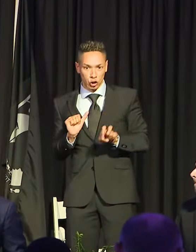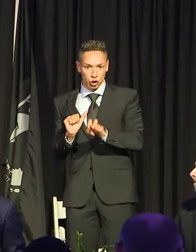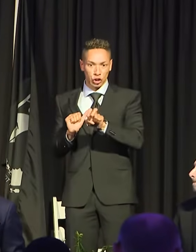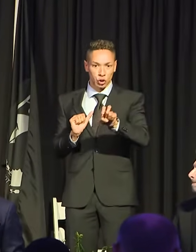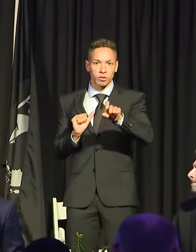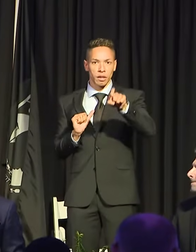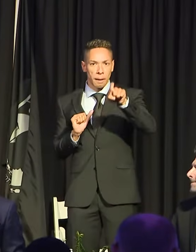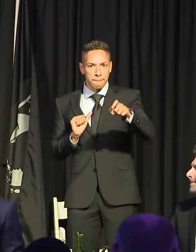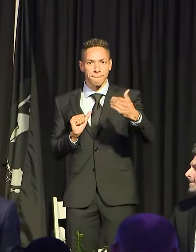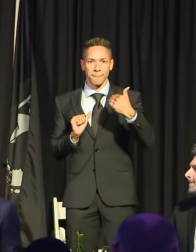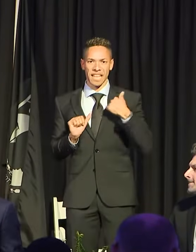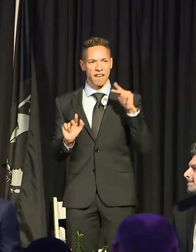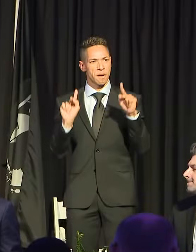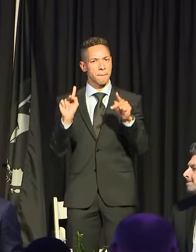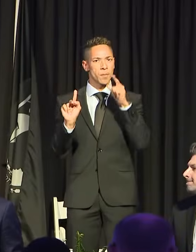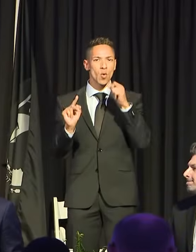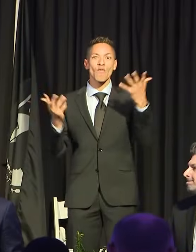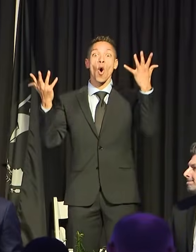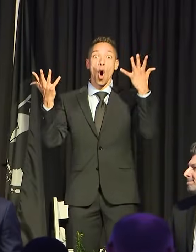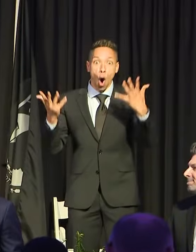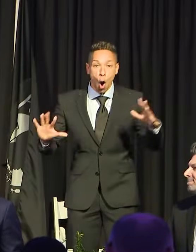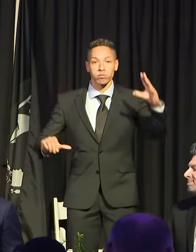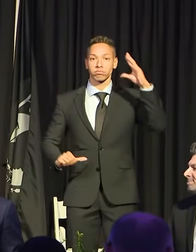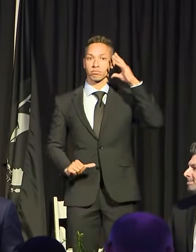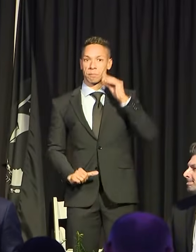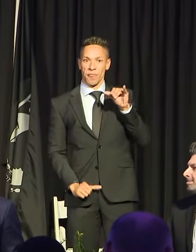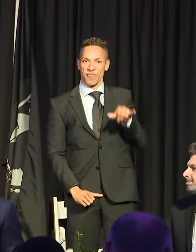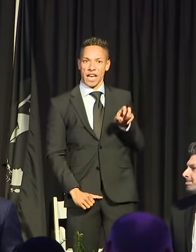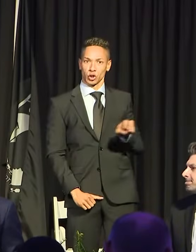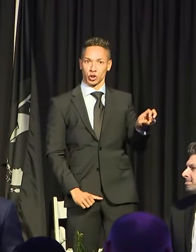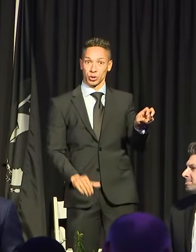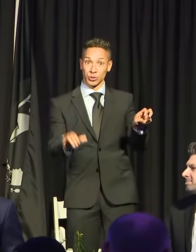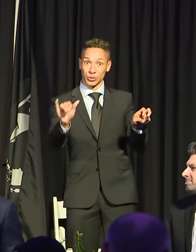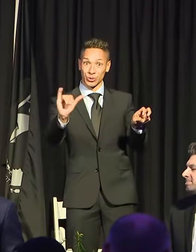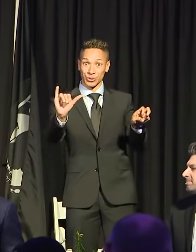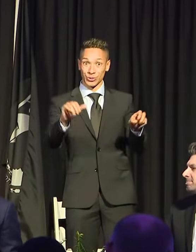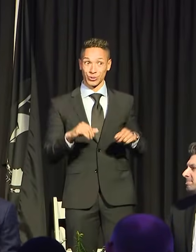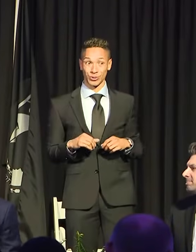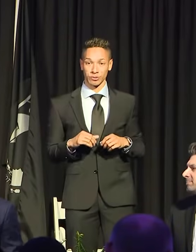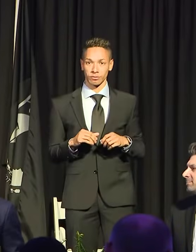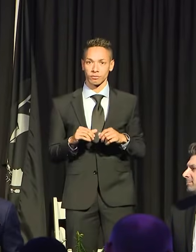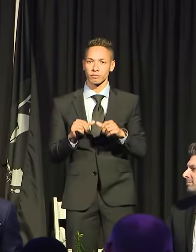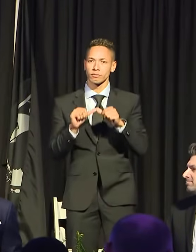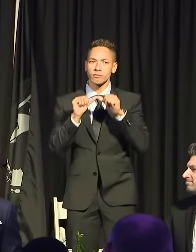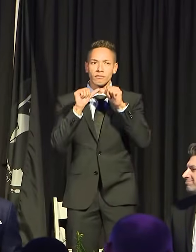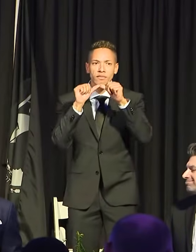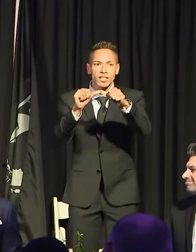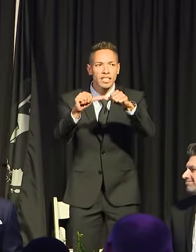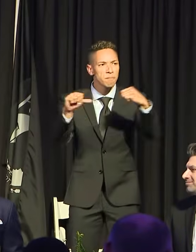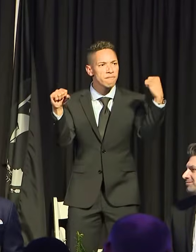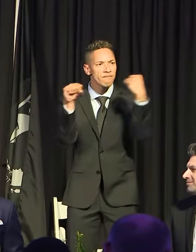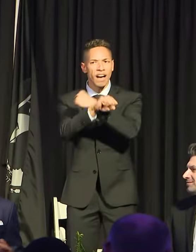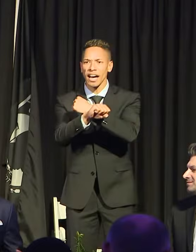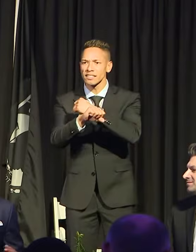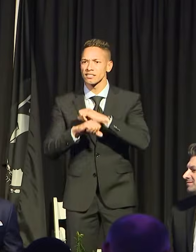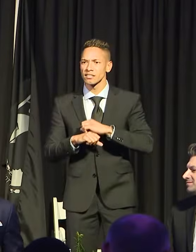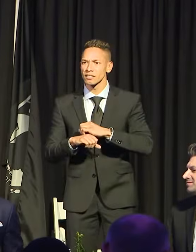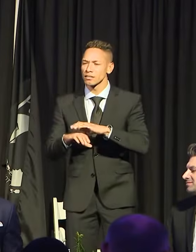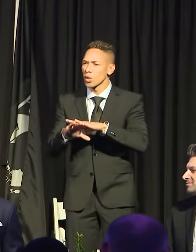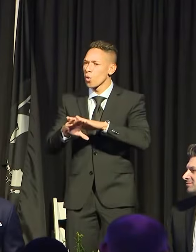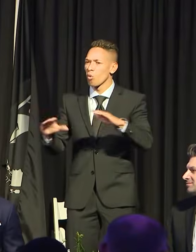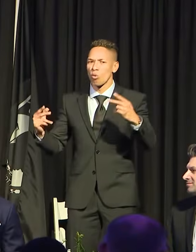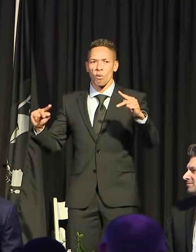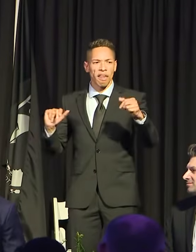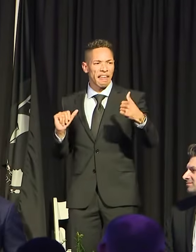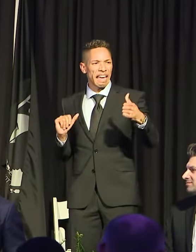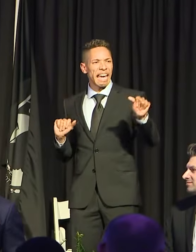have people who have gone through the journey as well. Keep the fight up. Don't let